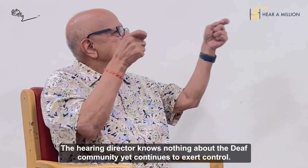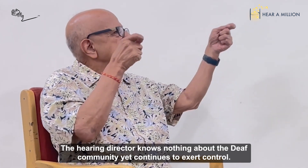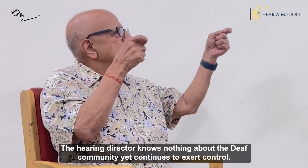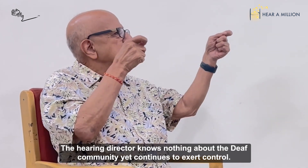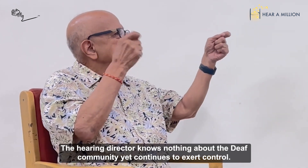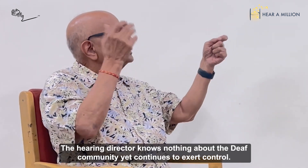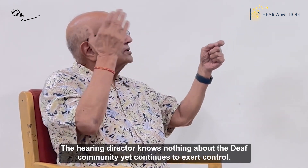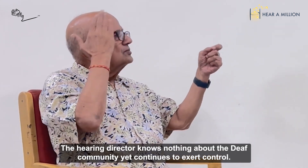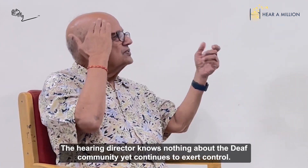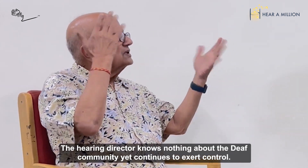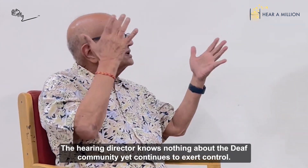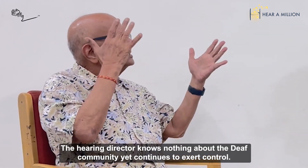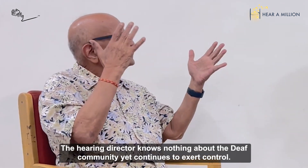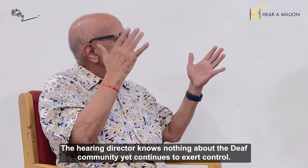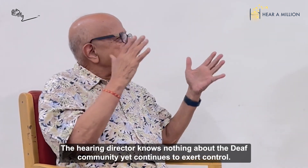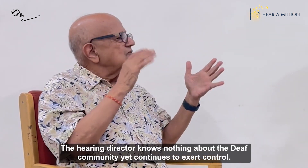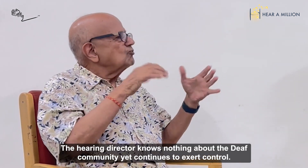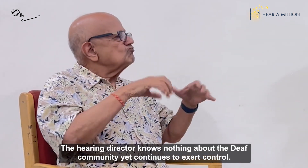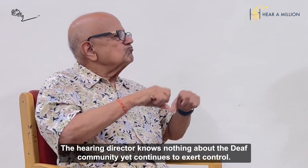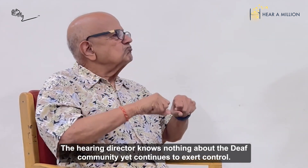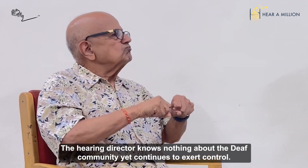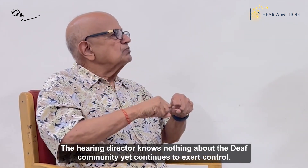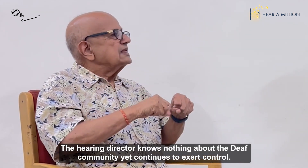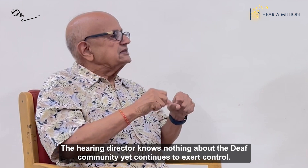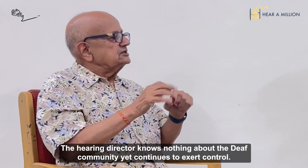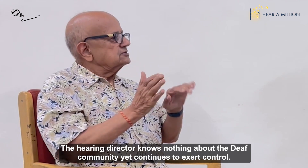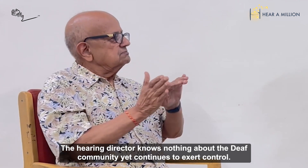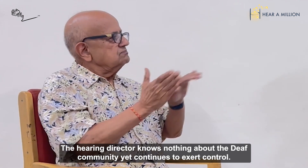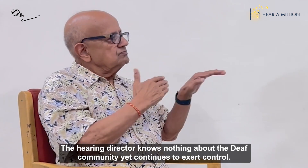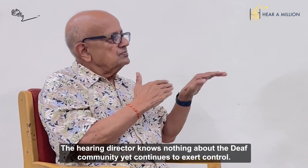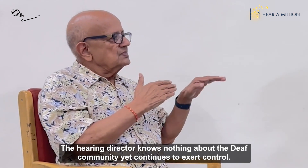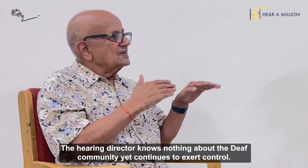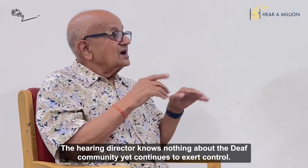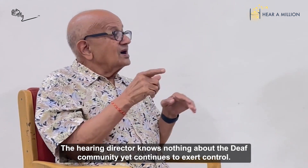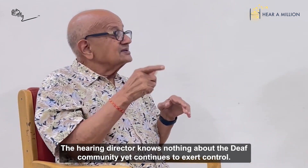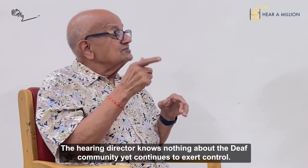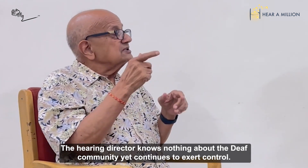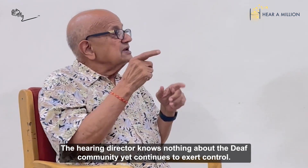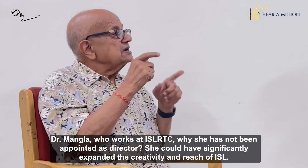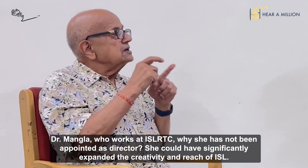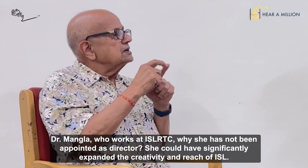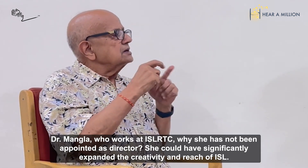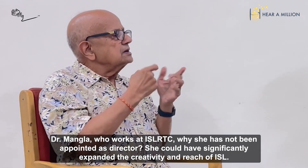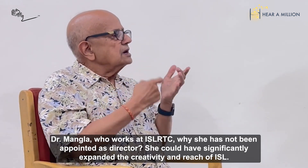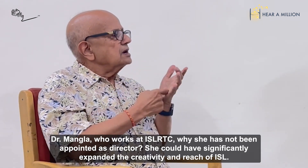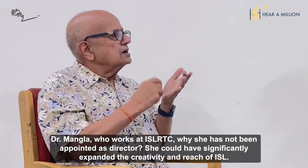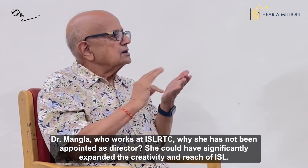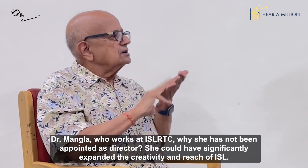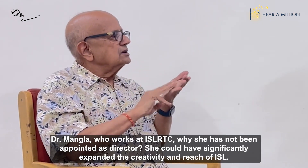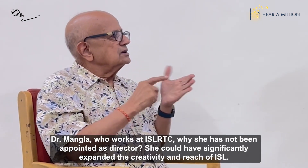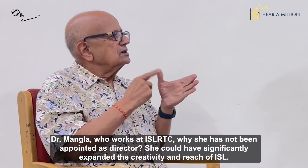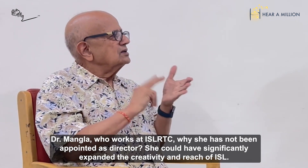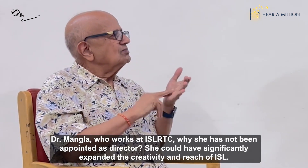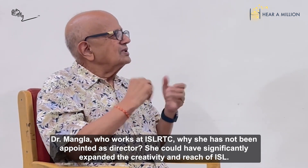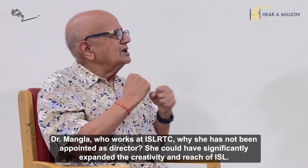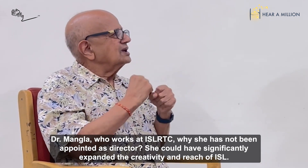The hearing director knows nothing about the deaf community, yet continues to exert control. Dr. Mangla, who works